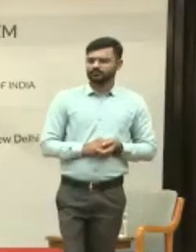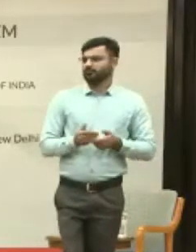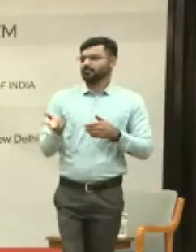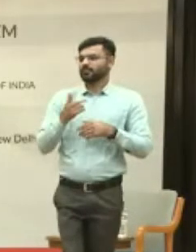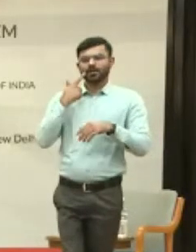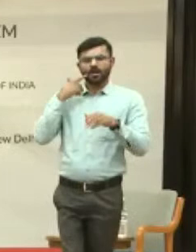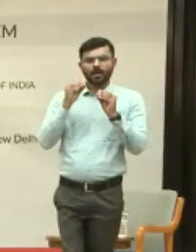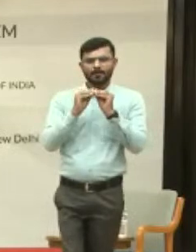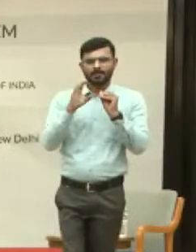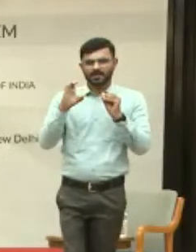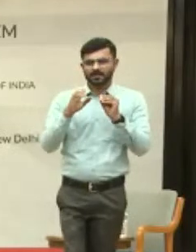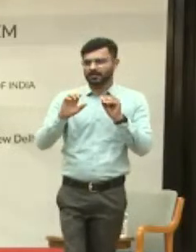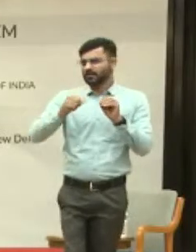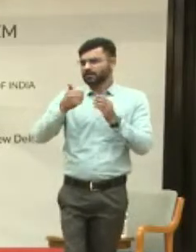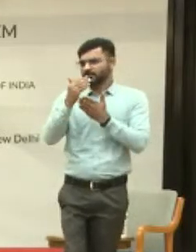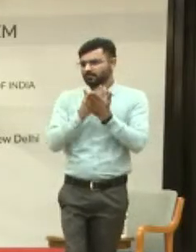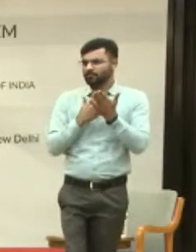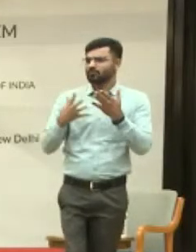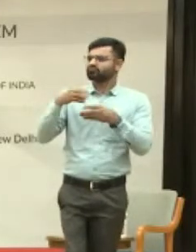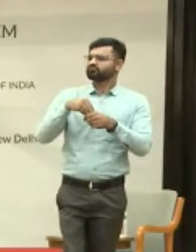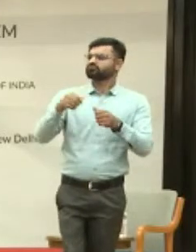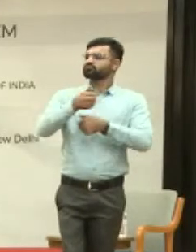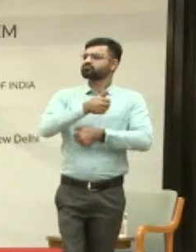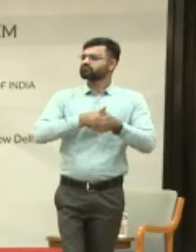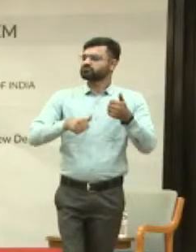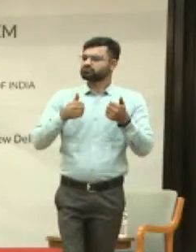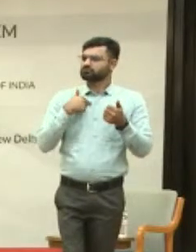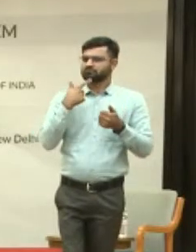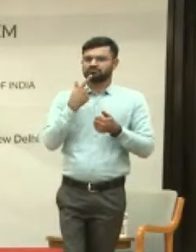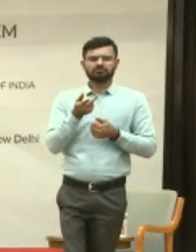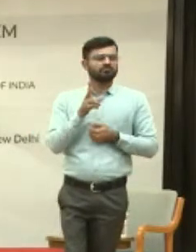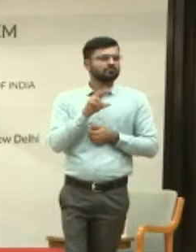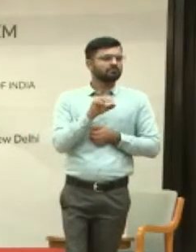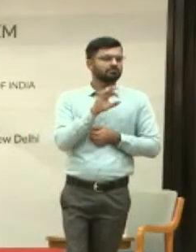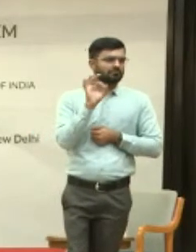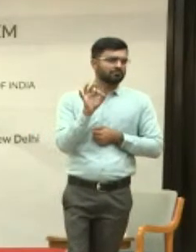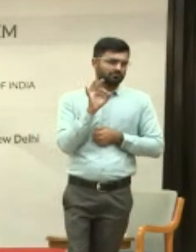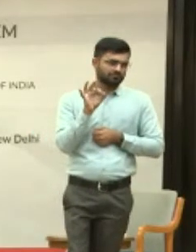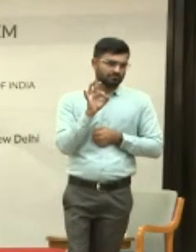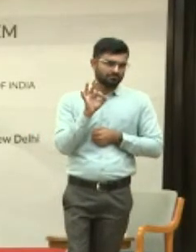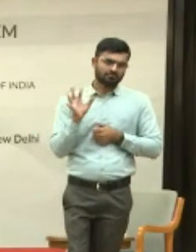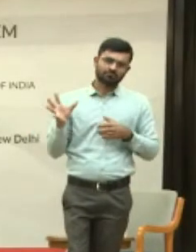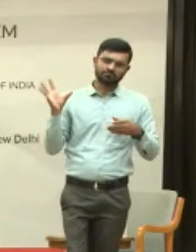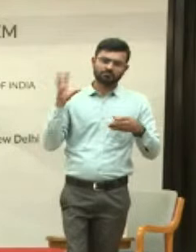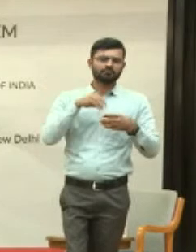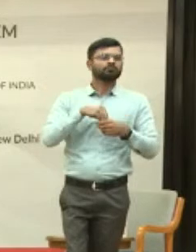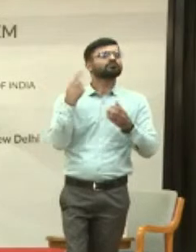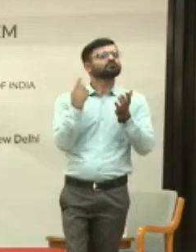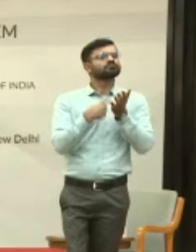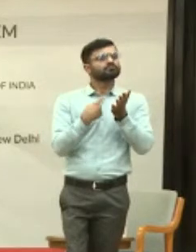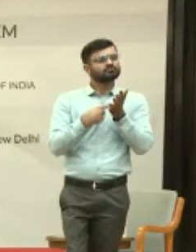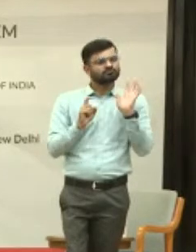Pre-IBC and to some extent even post-IBC, no such exit provisions